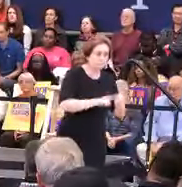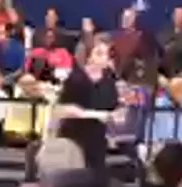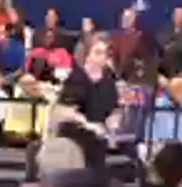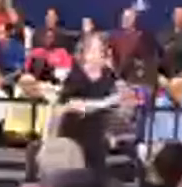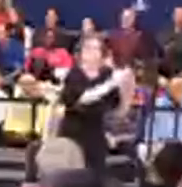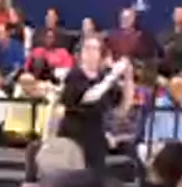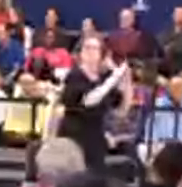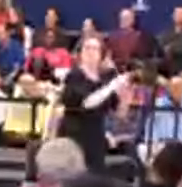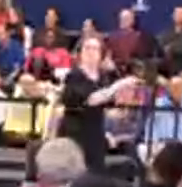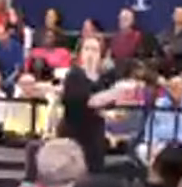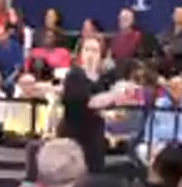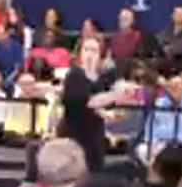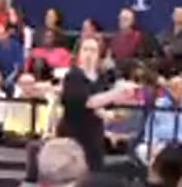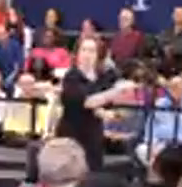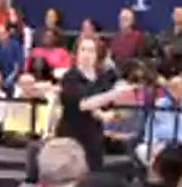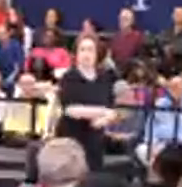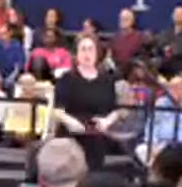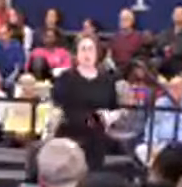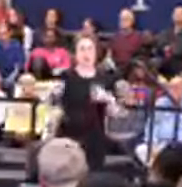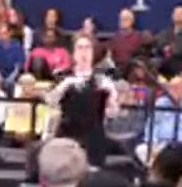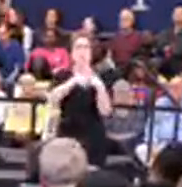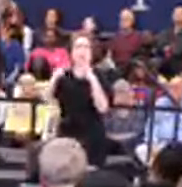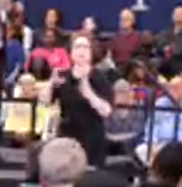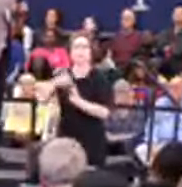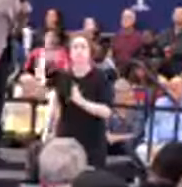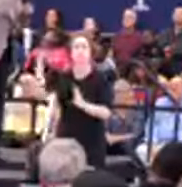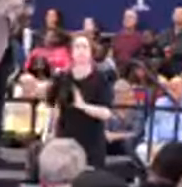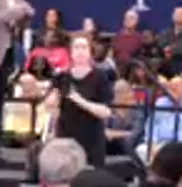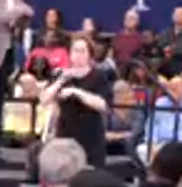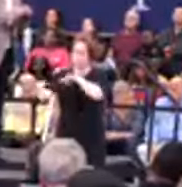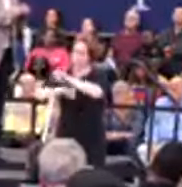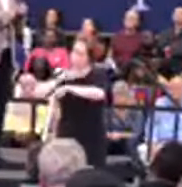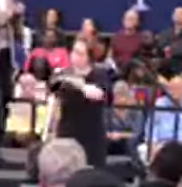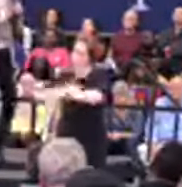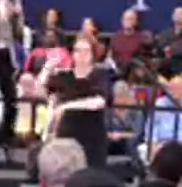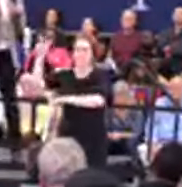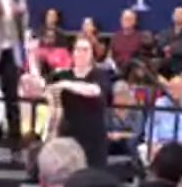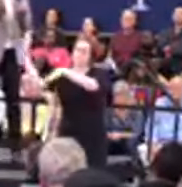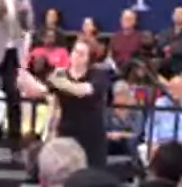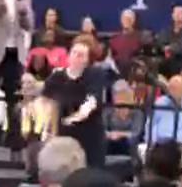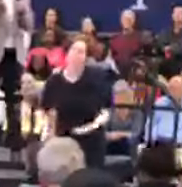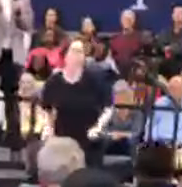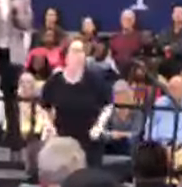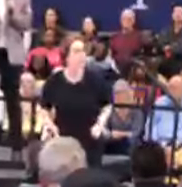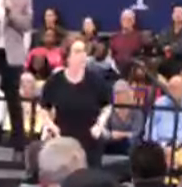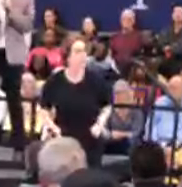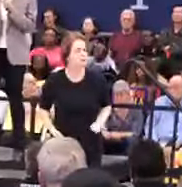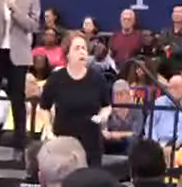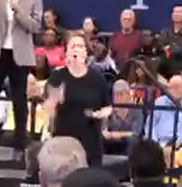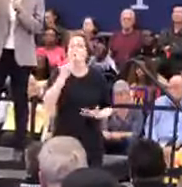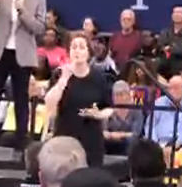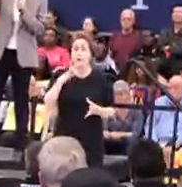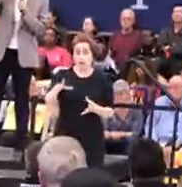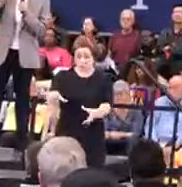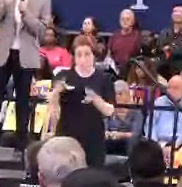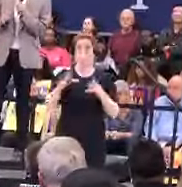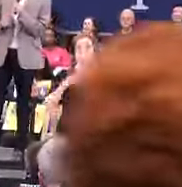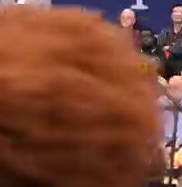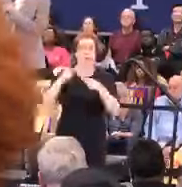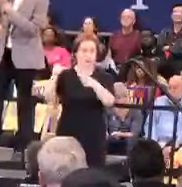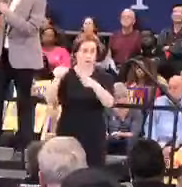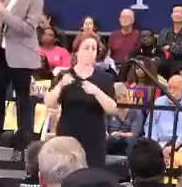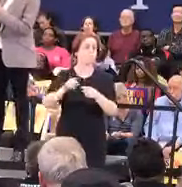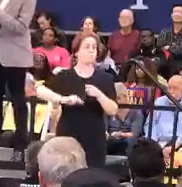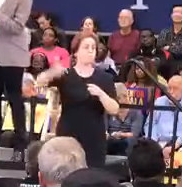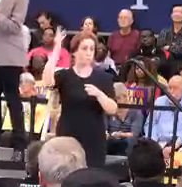On the subject of an American student who was tortured and later died, prefers to take the word of a North